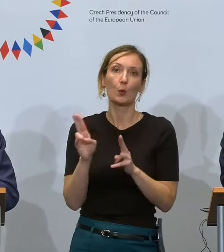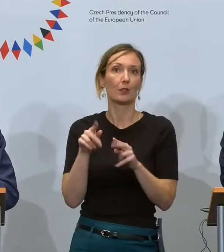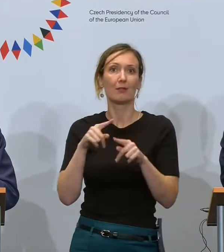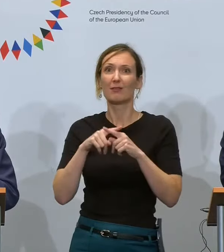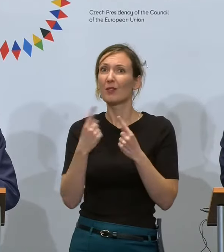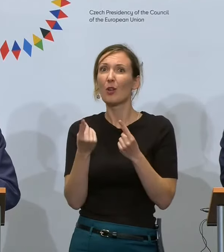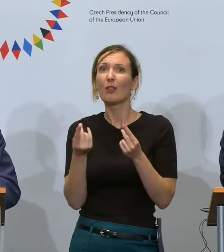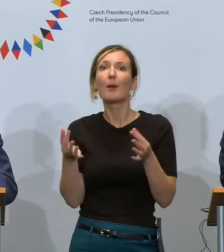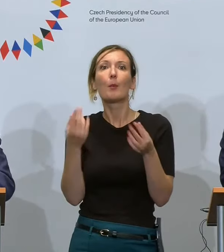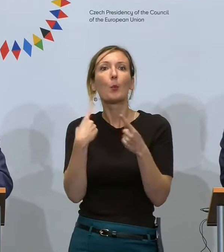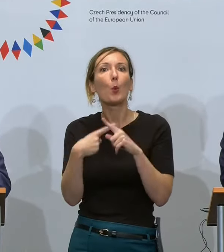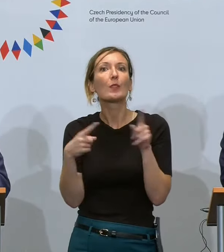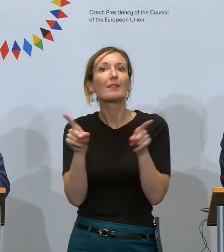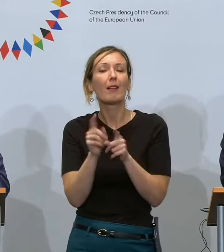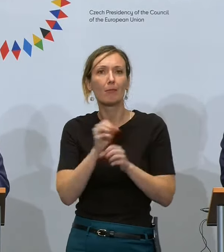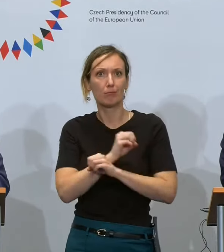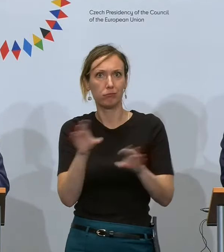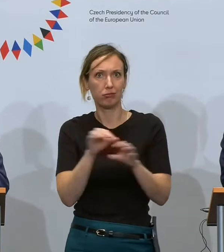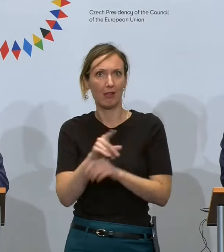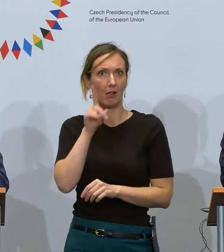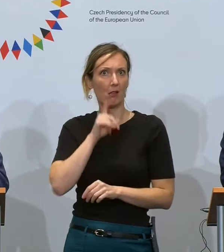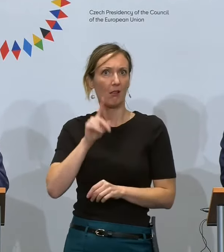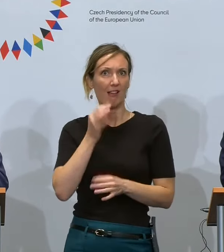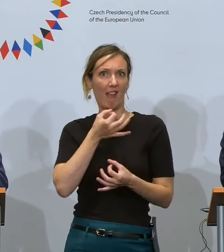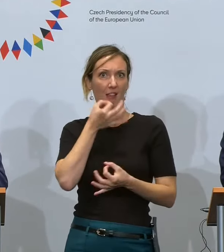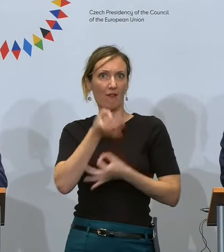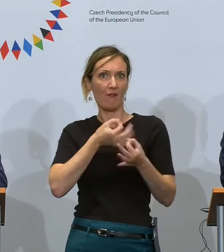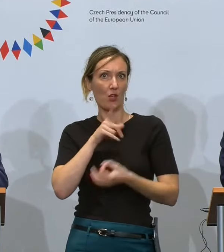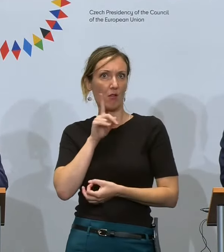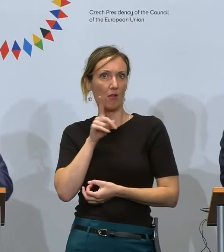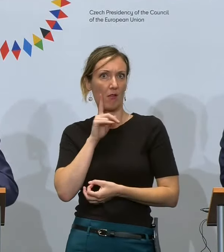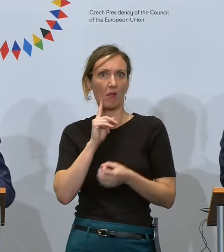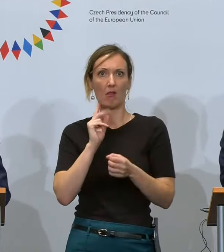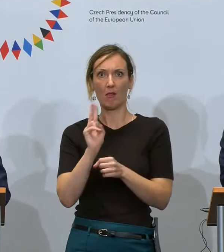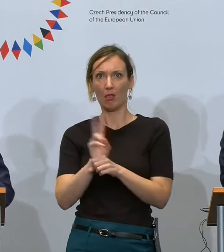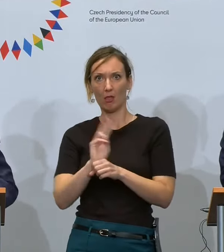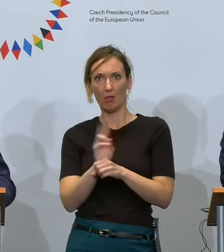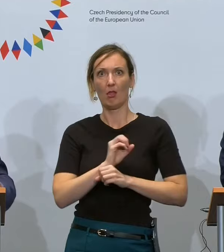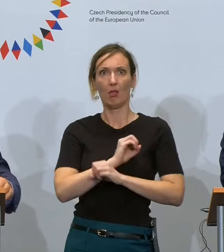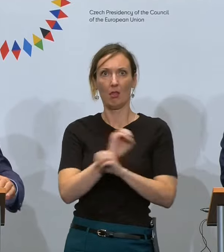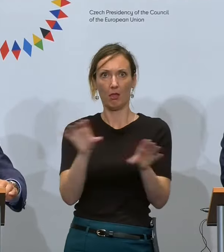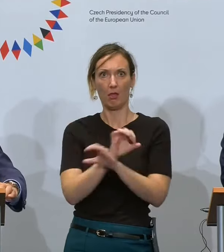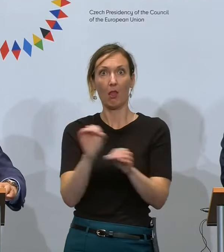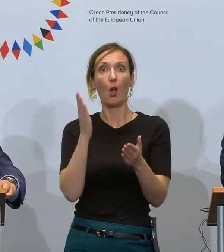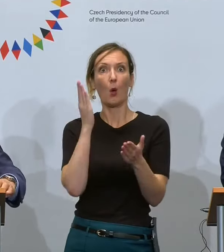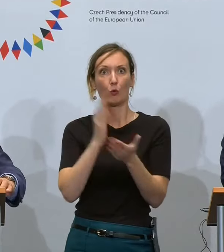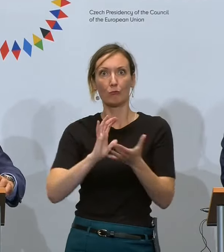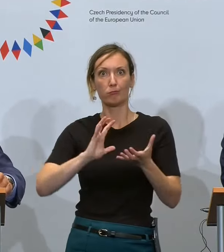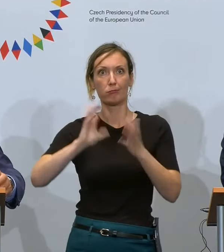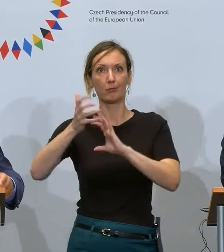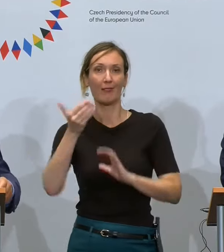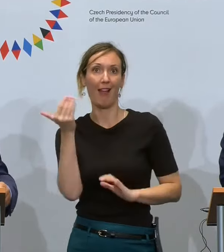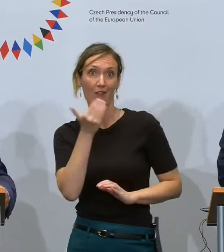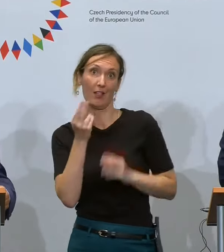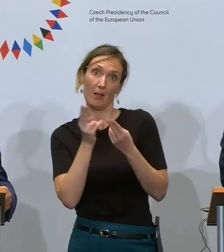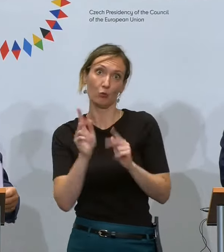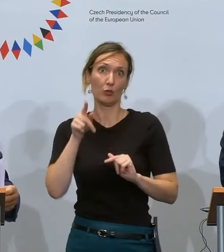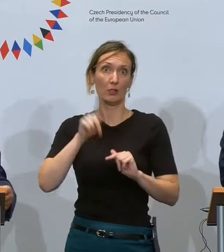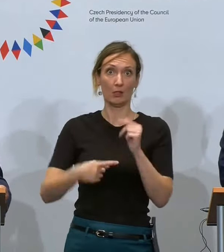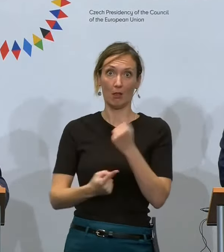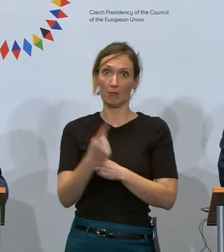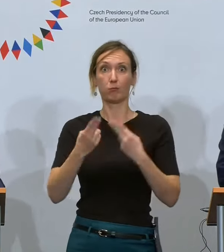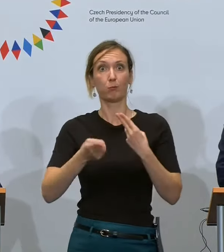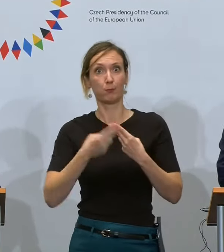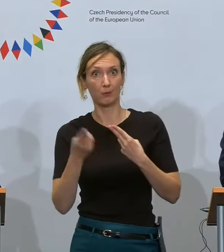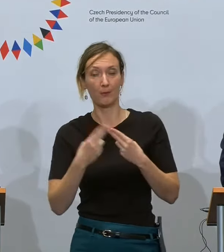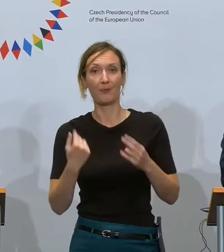interference and disinformation and activities of mercenary groups is a matter of concern. Finally,